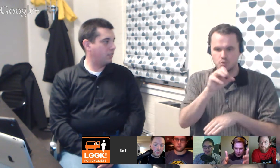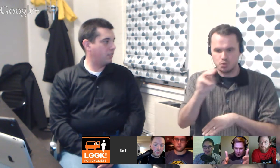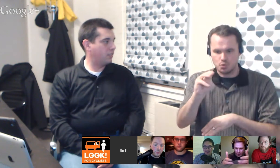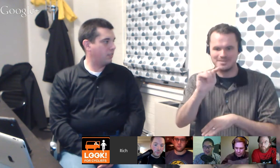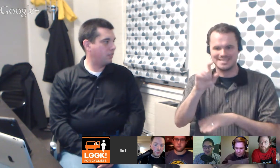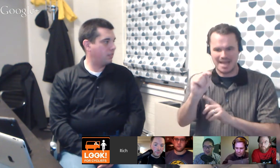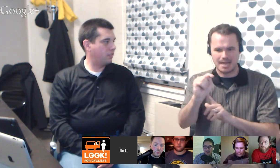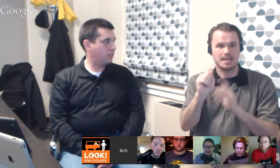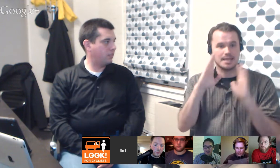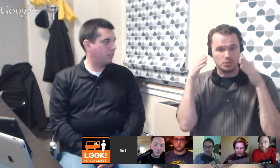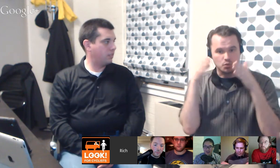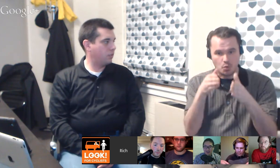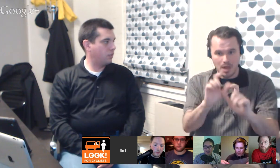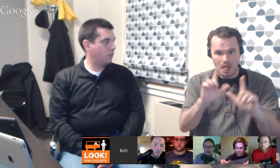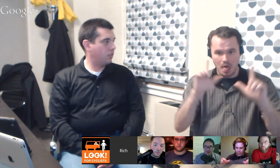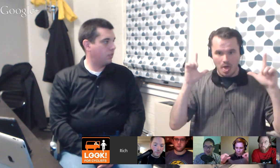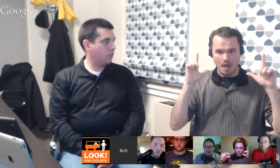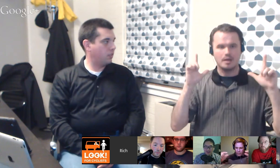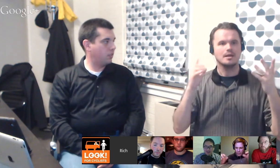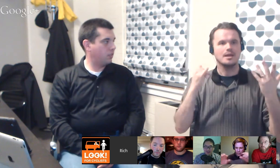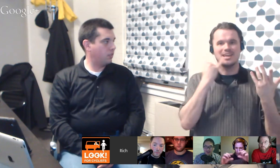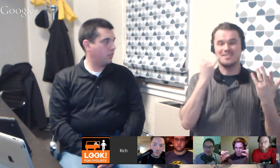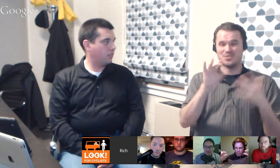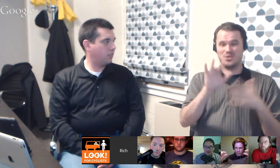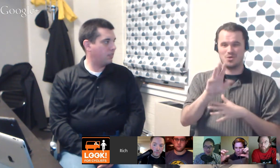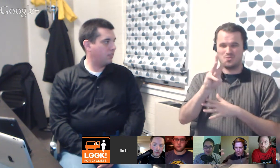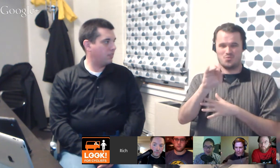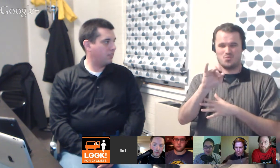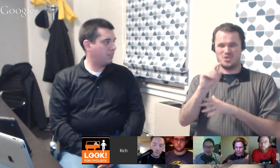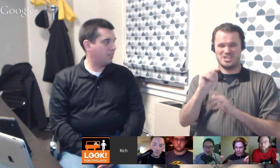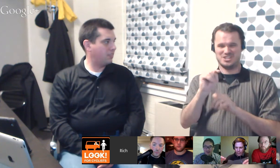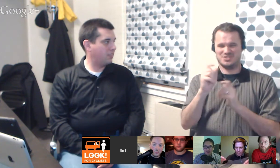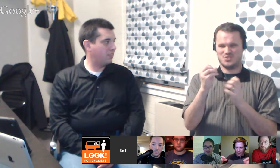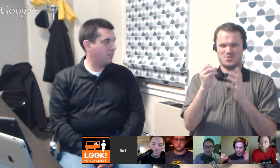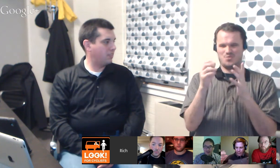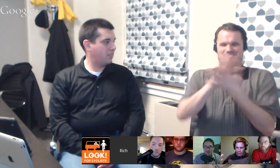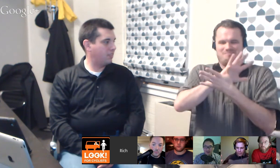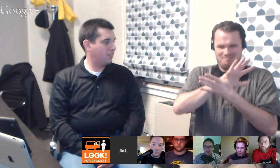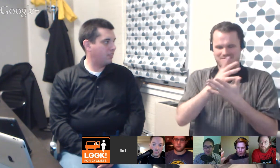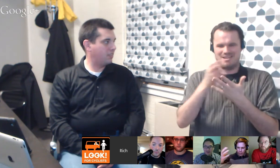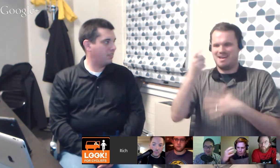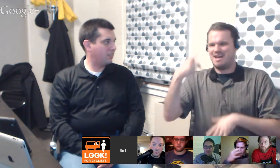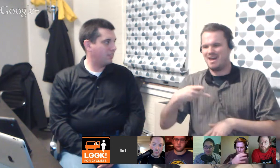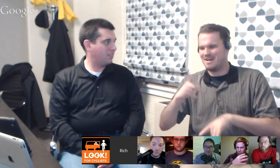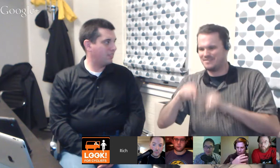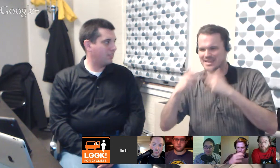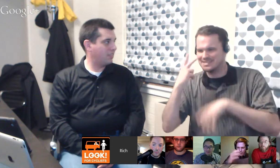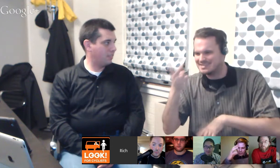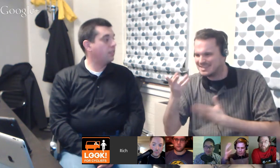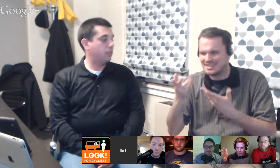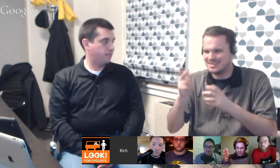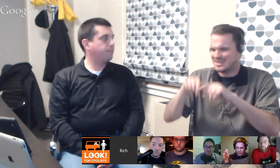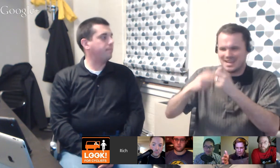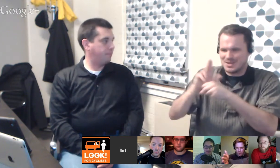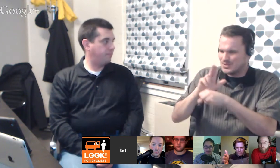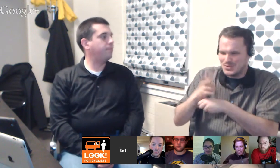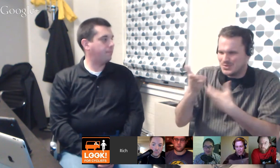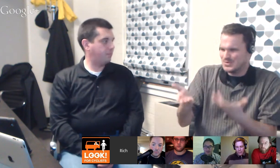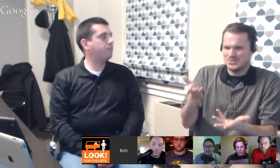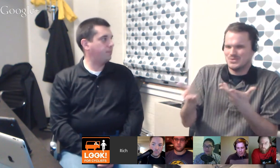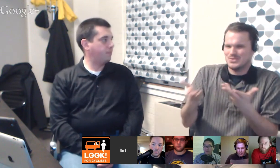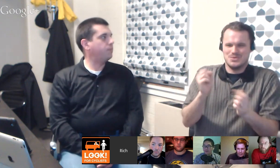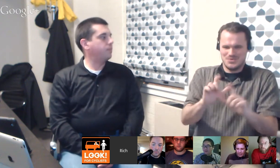zoomed in, but if your widget is so spread out that half of the widget is no longer viewable in the screen when somebody's zoomed